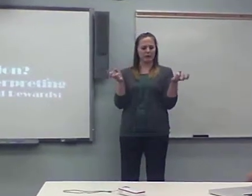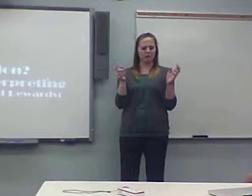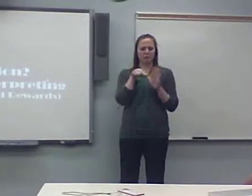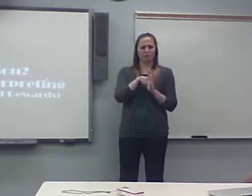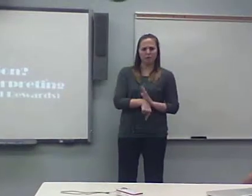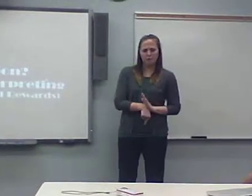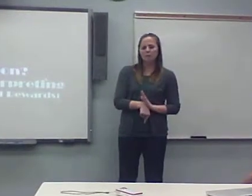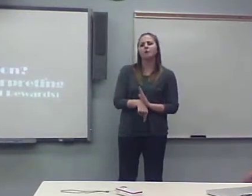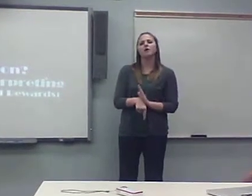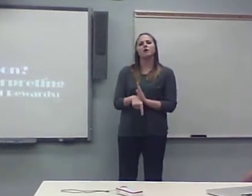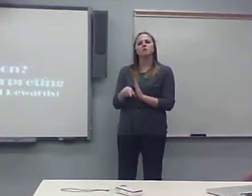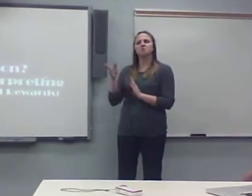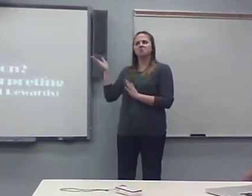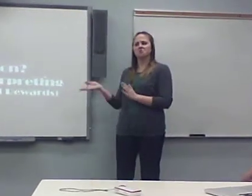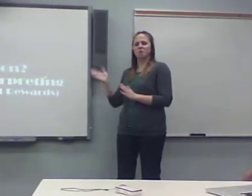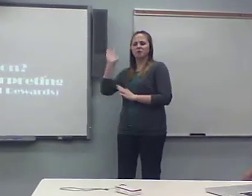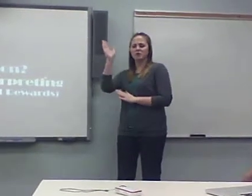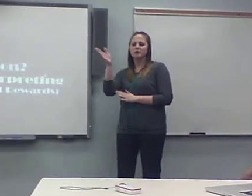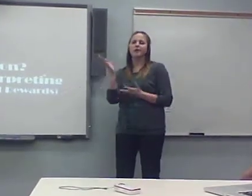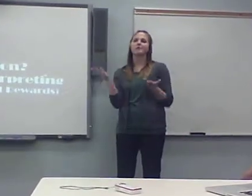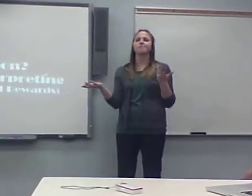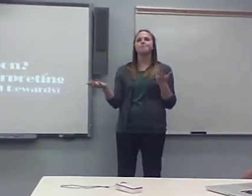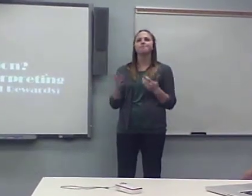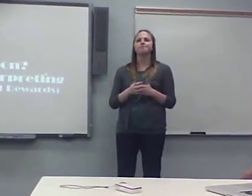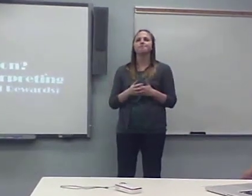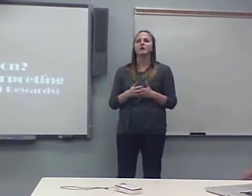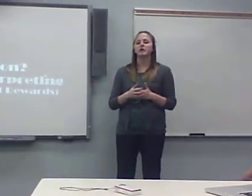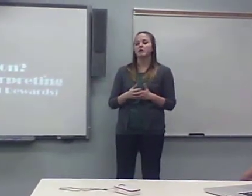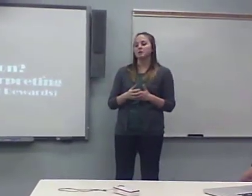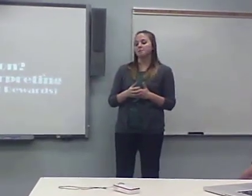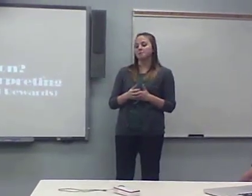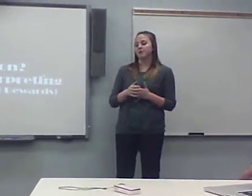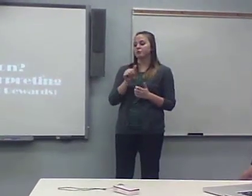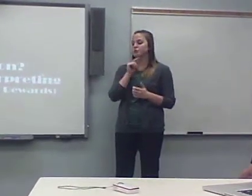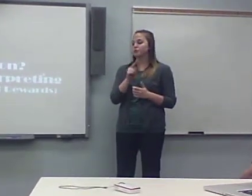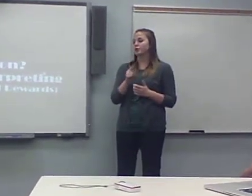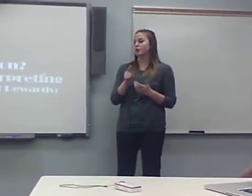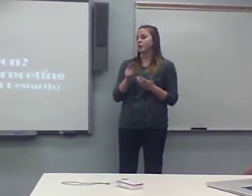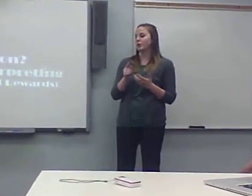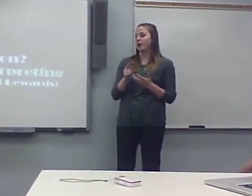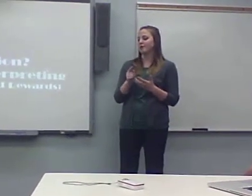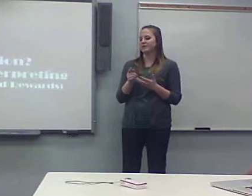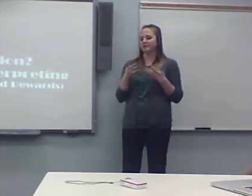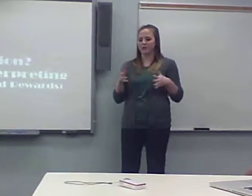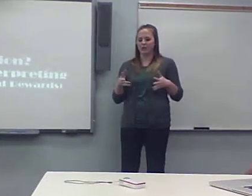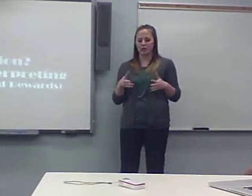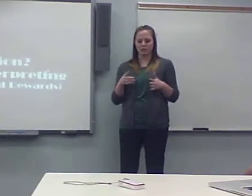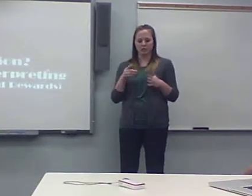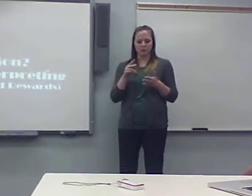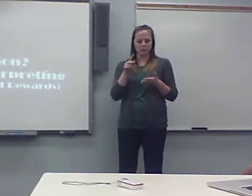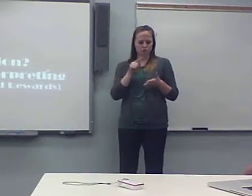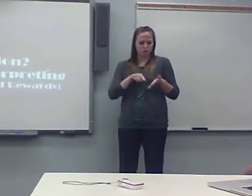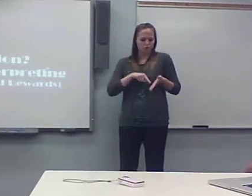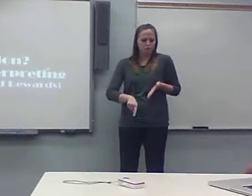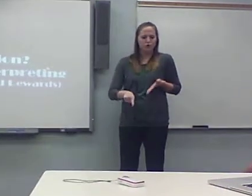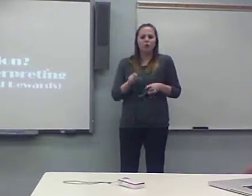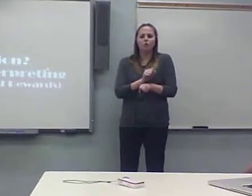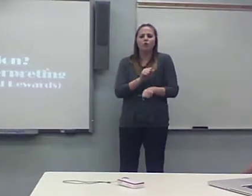presentation. And I don't know if you're currently doing any kind of work right now, or if you are, you have done it in the